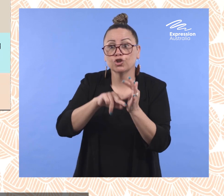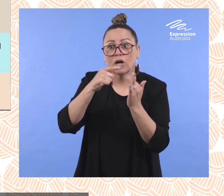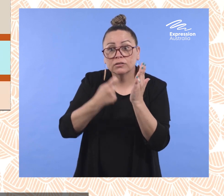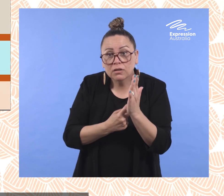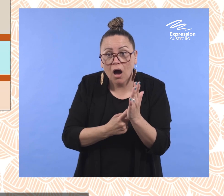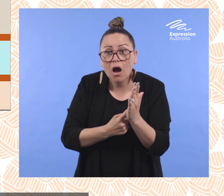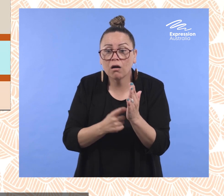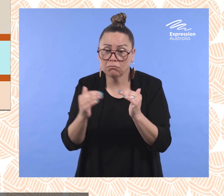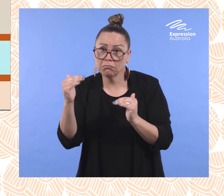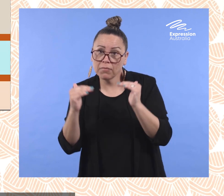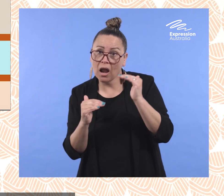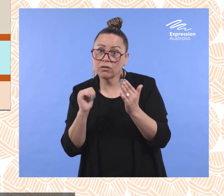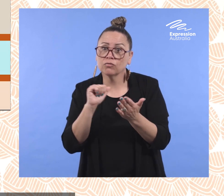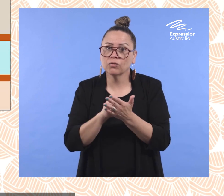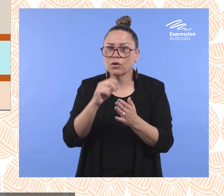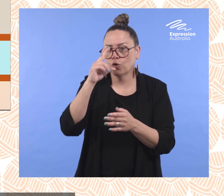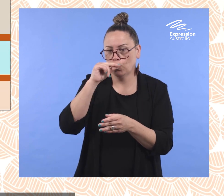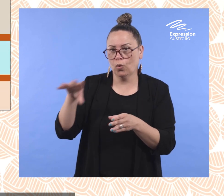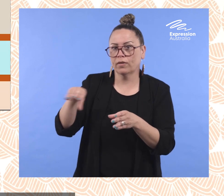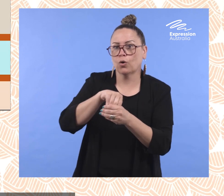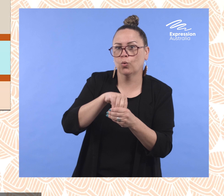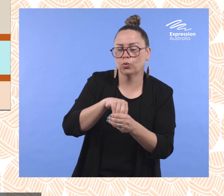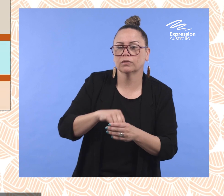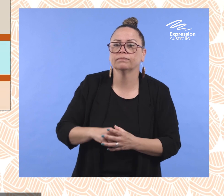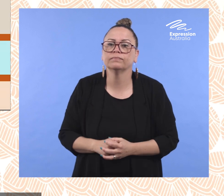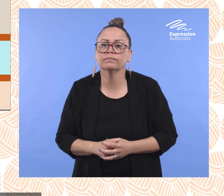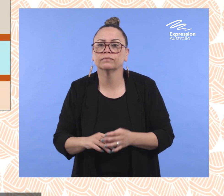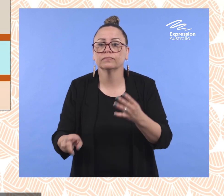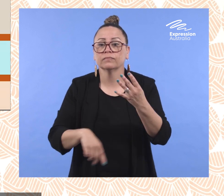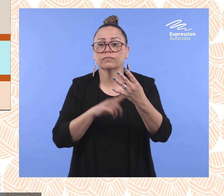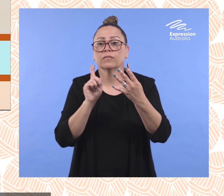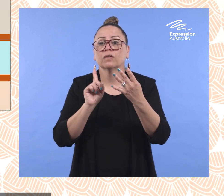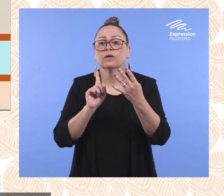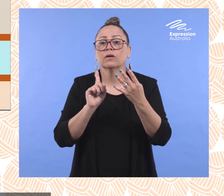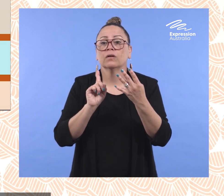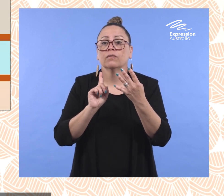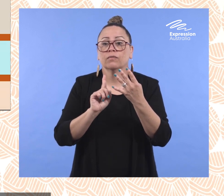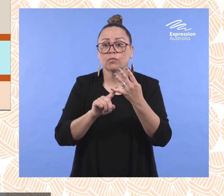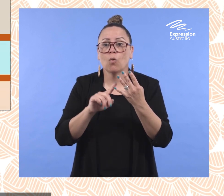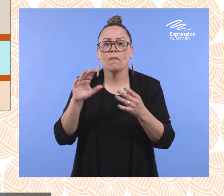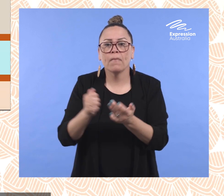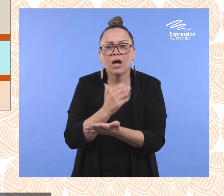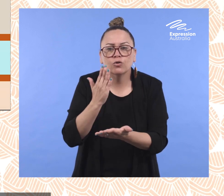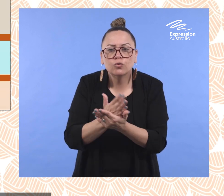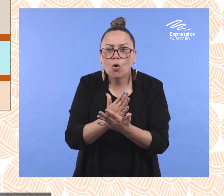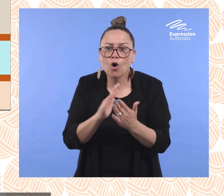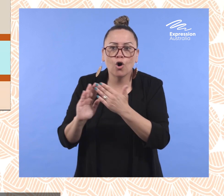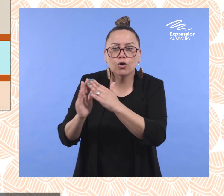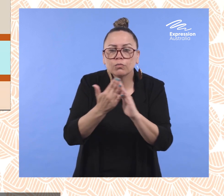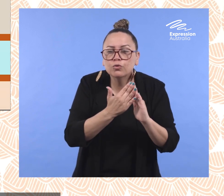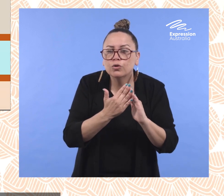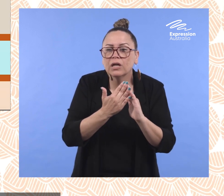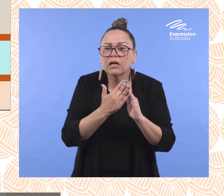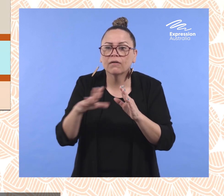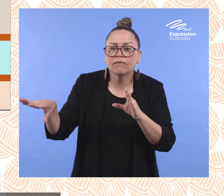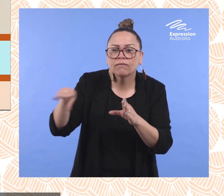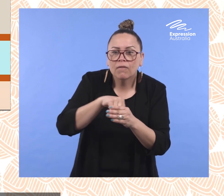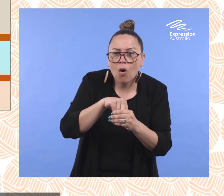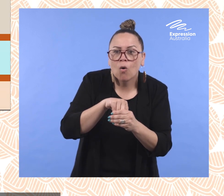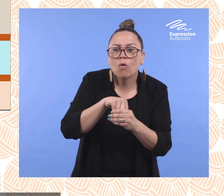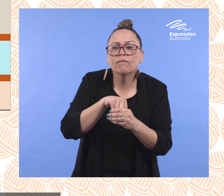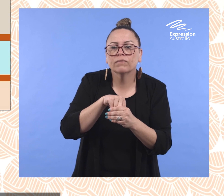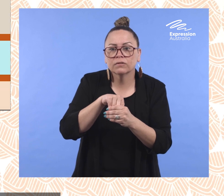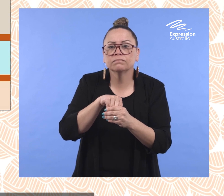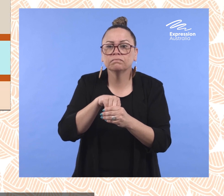youth. The voice will be empowering, community-led, inclusive, respectful, and culturally